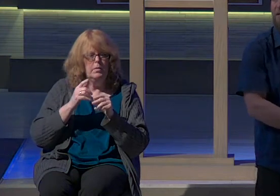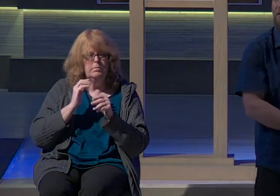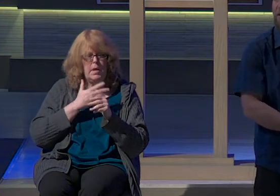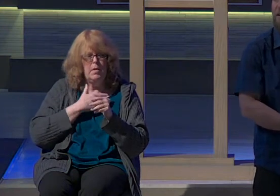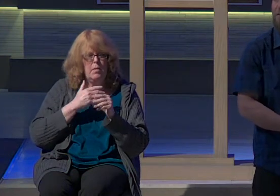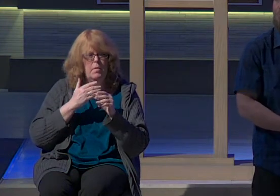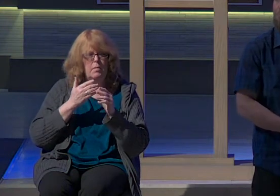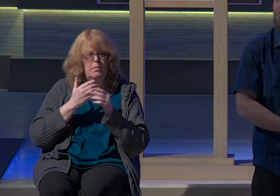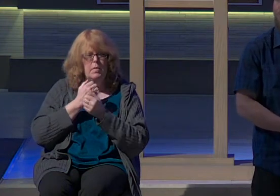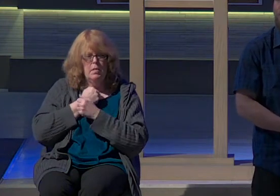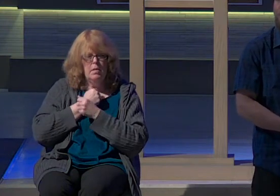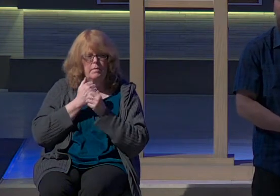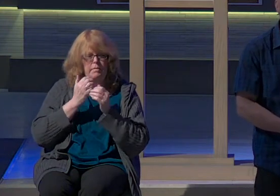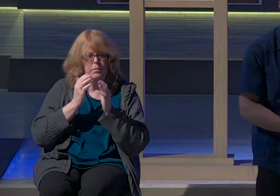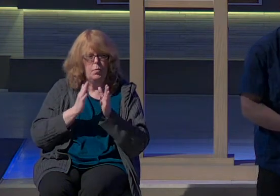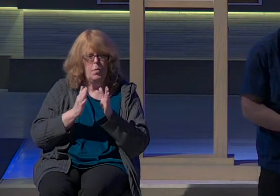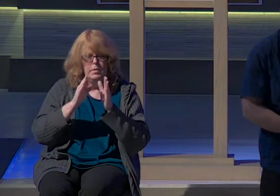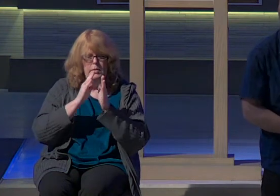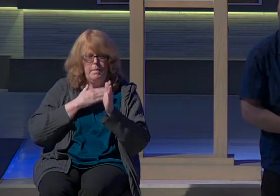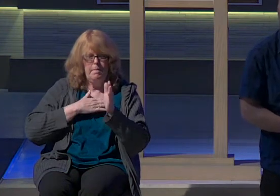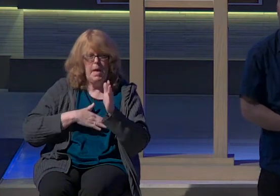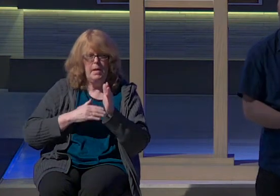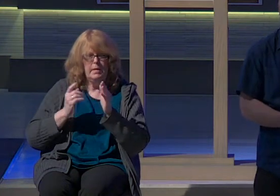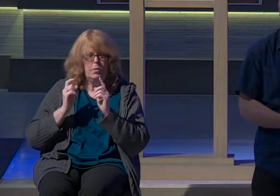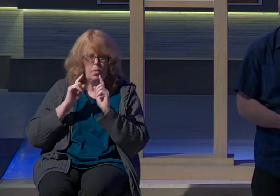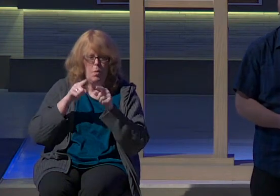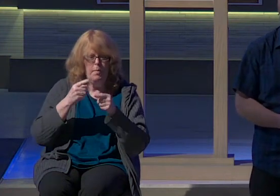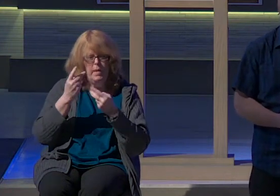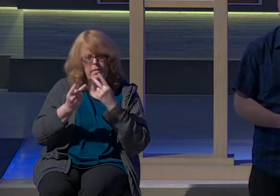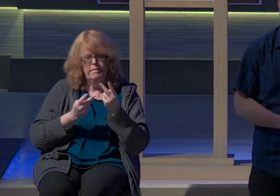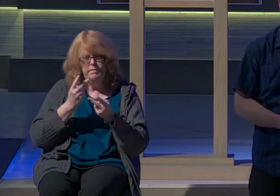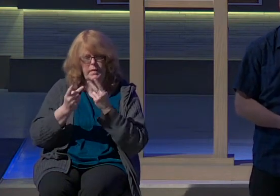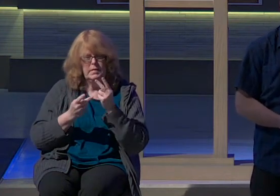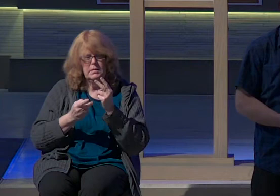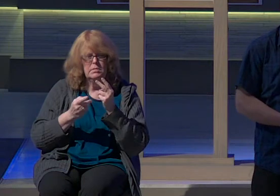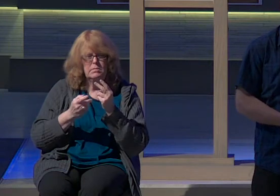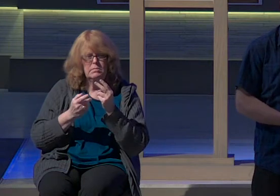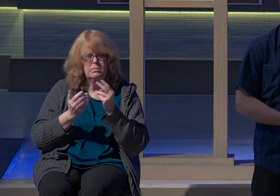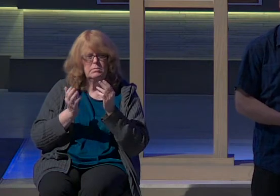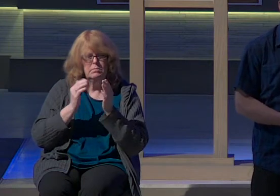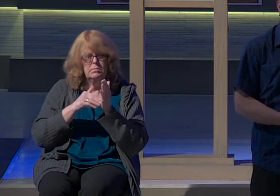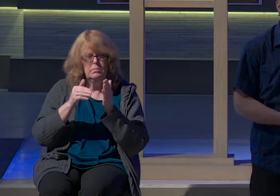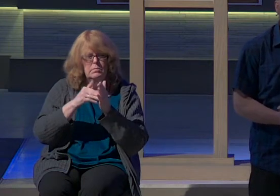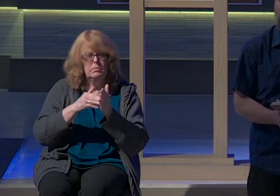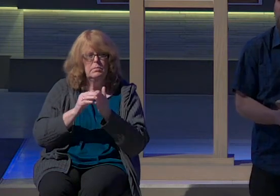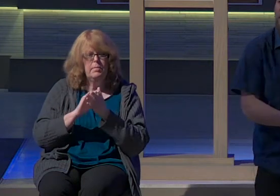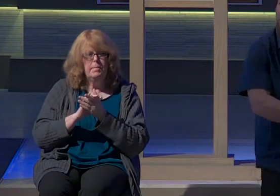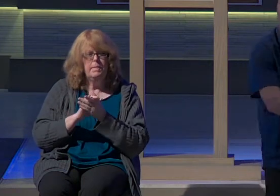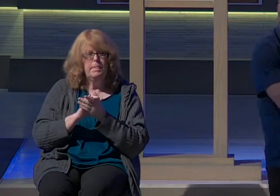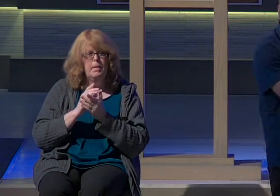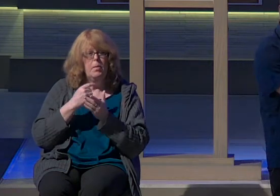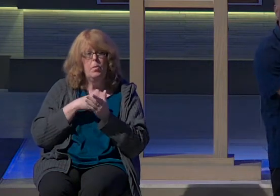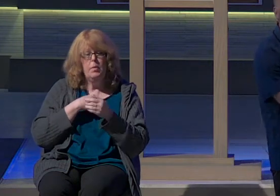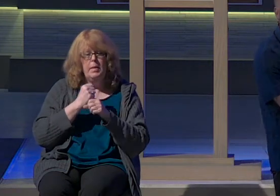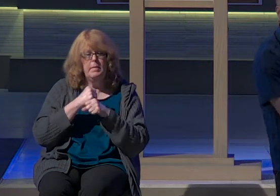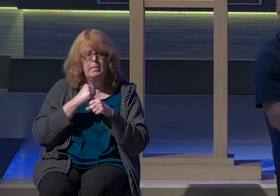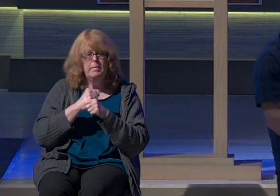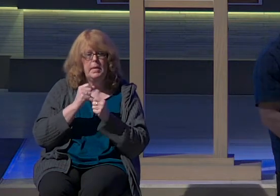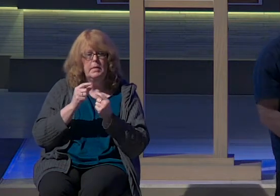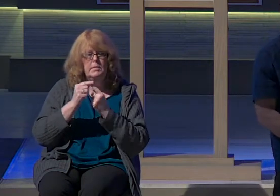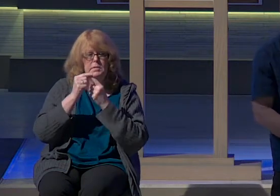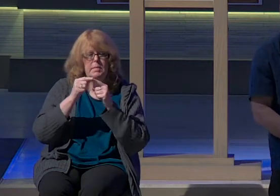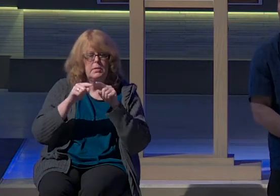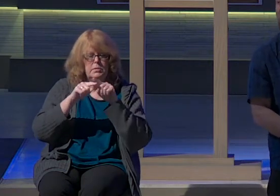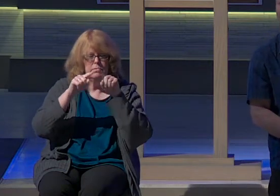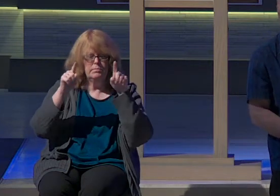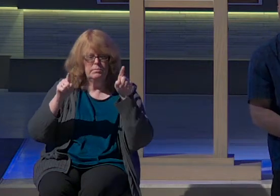beloved, right? We can go back and revisit it many times. We even make special stones and